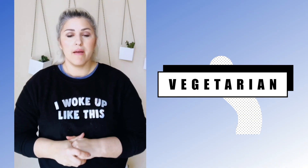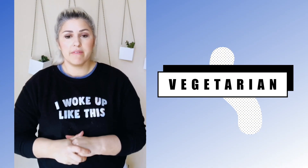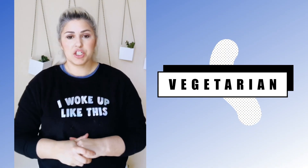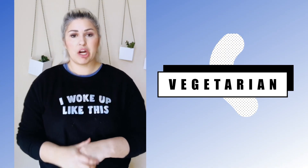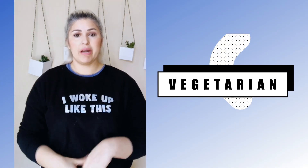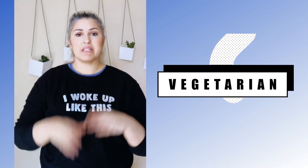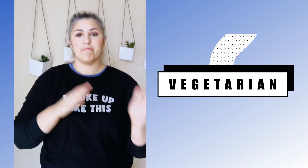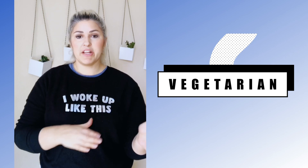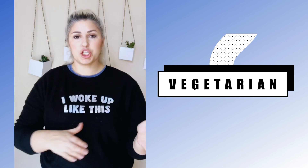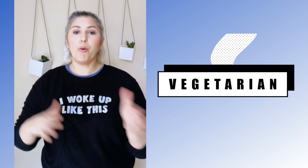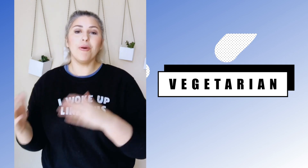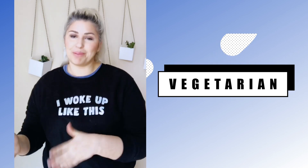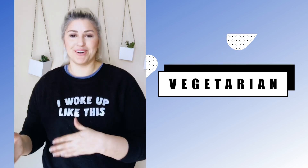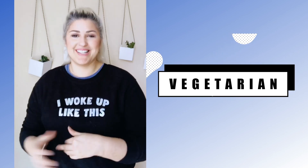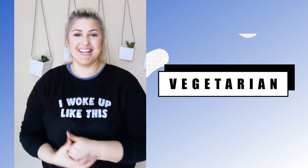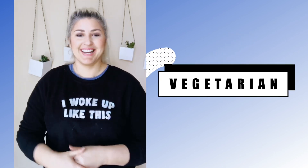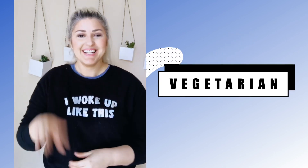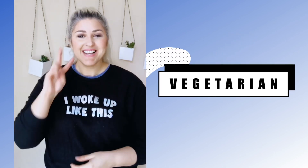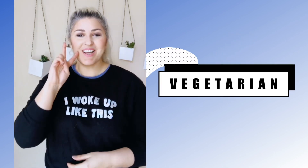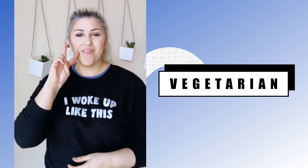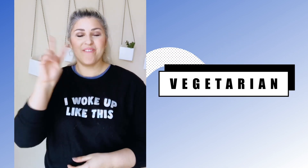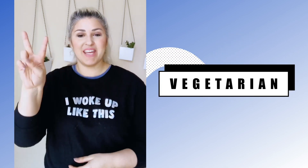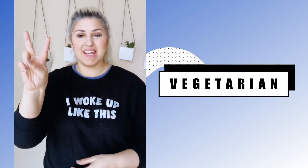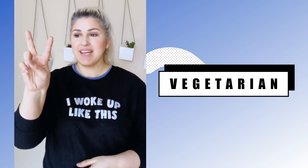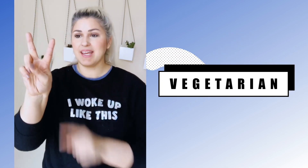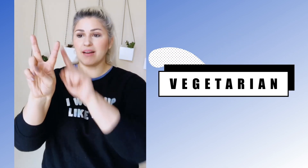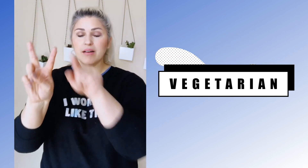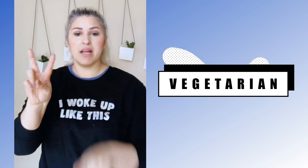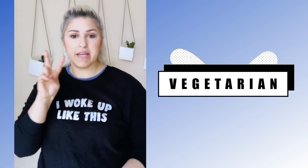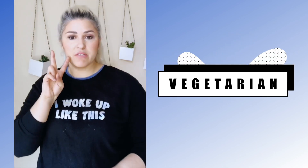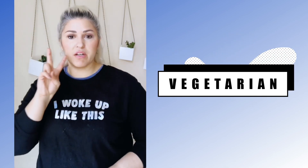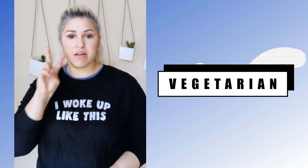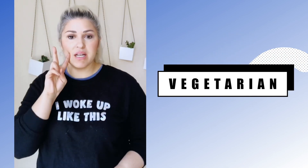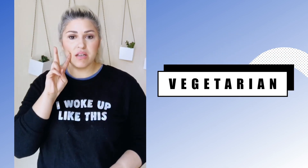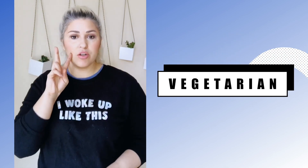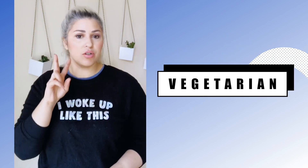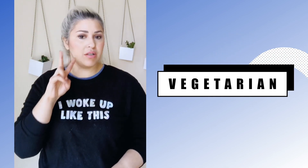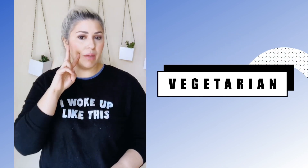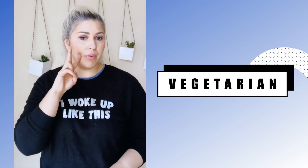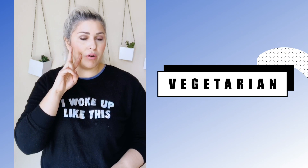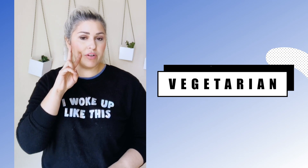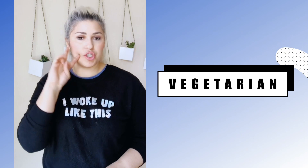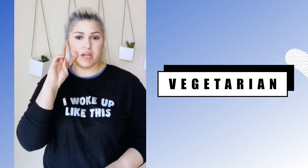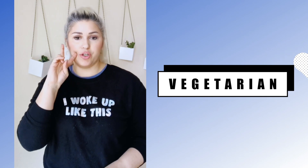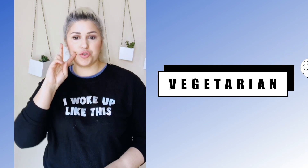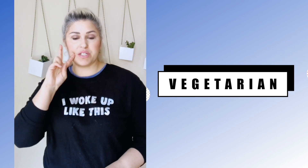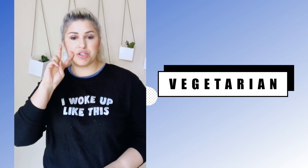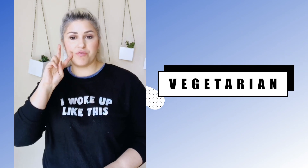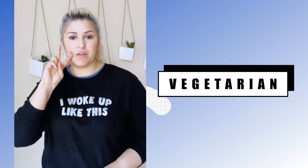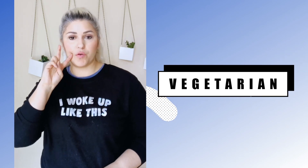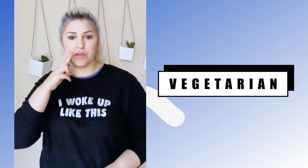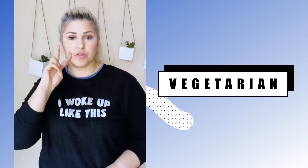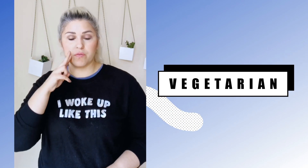Vegetarian. Vegetarian is vegetable person. So V here, index finger in your dimple of your chin, you